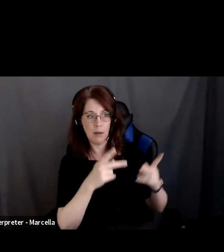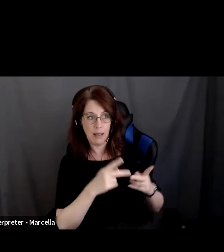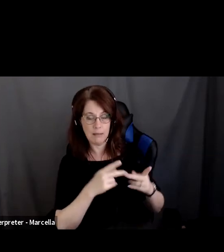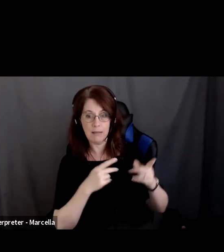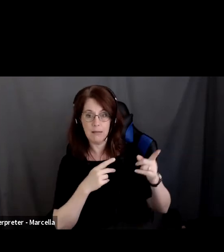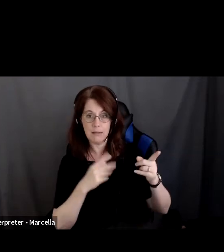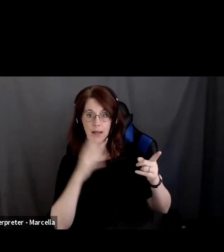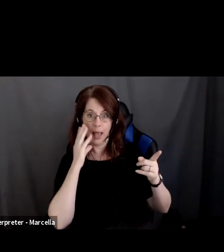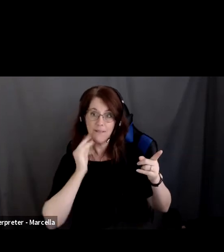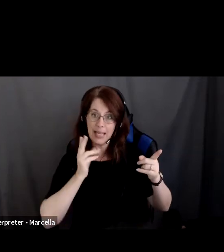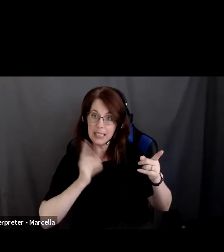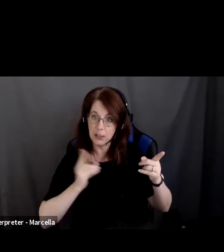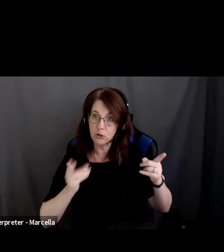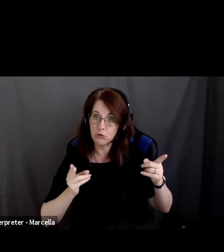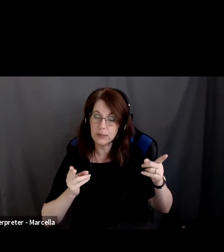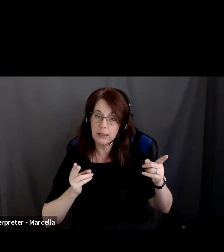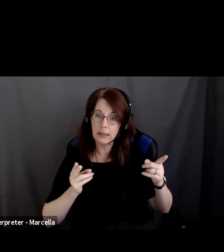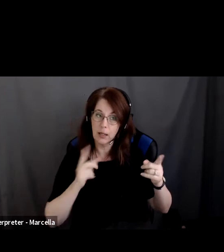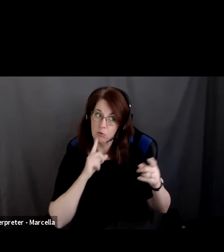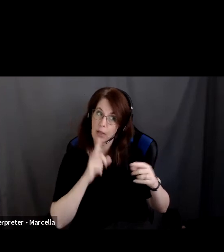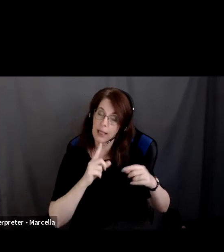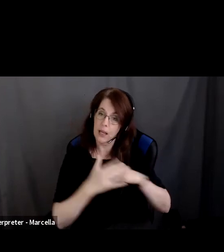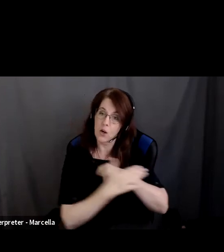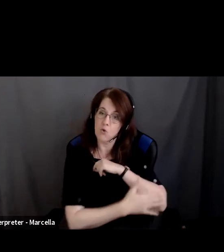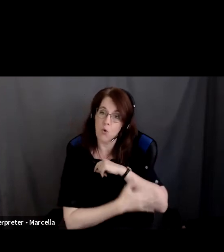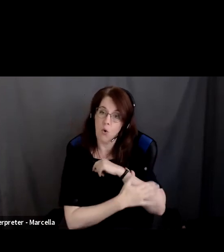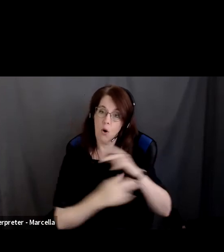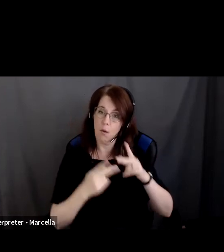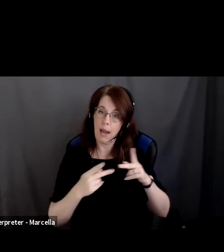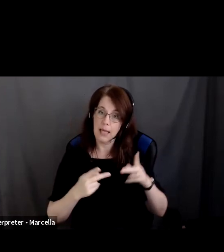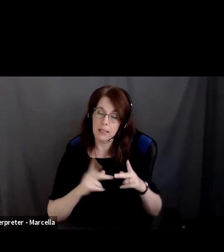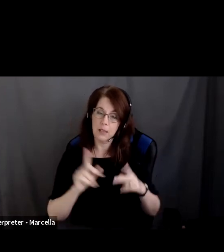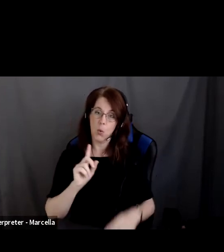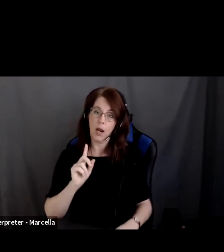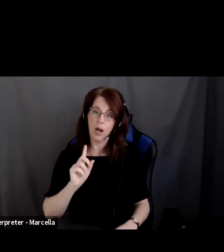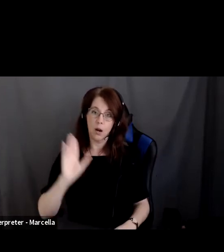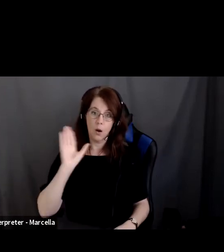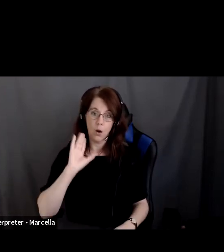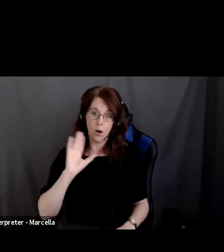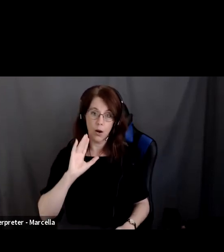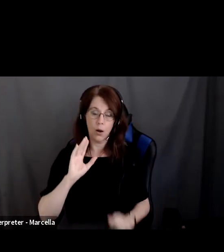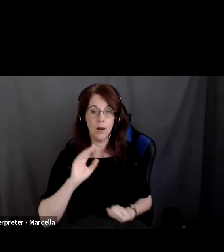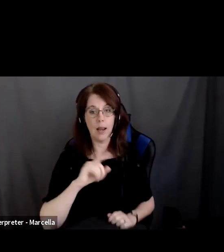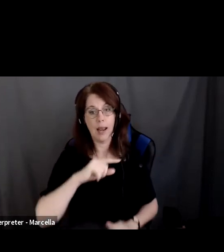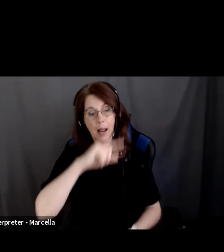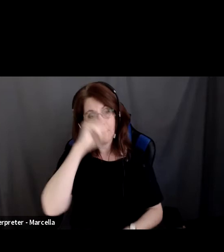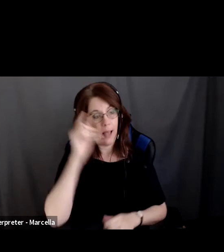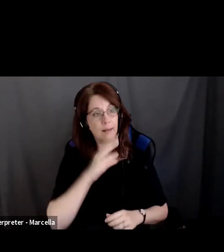history, and especially rural places where there were Black and Indigenous people of